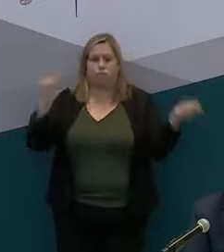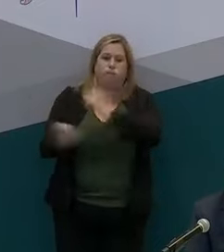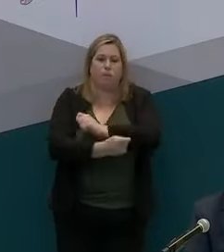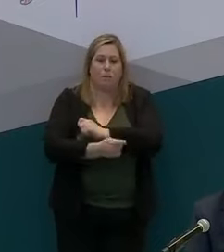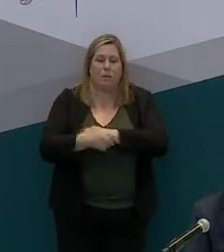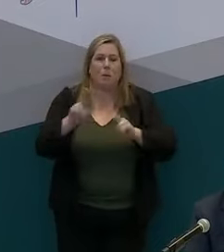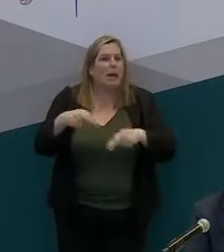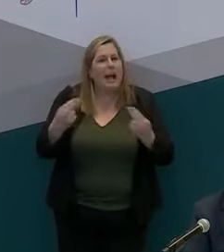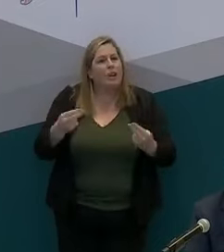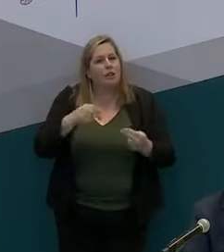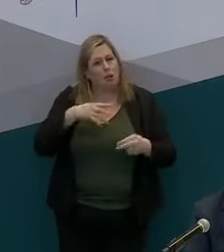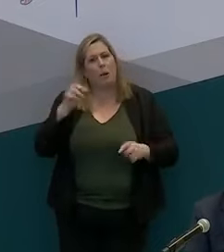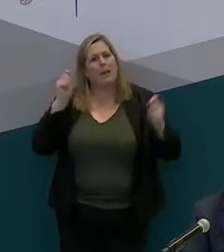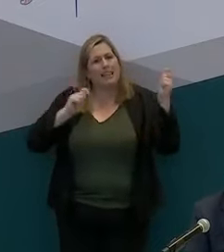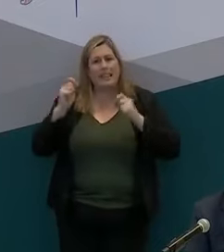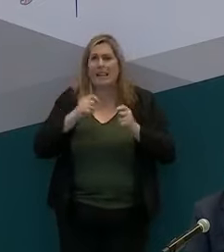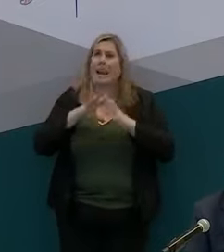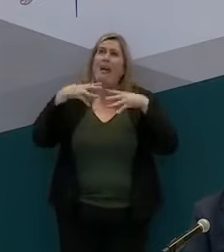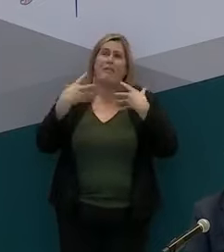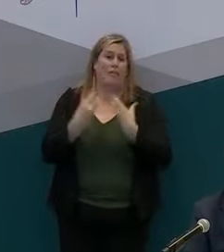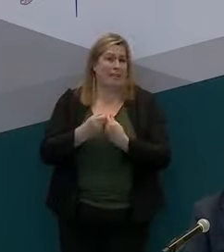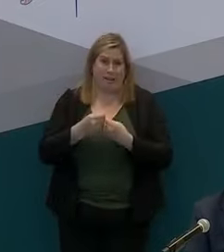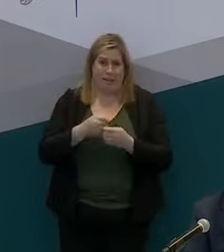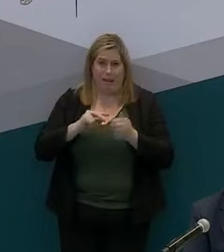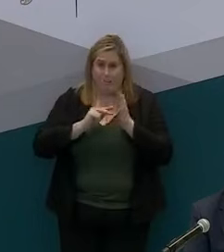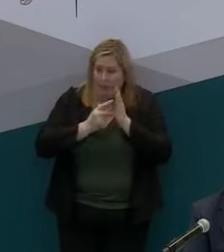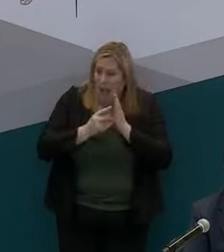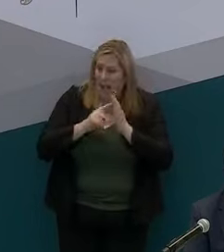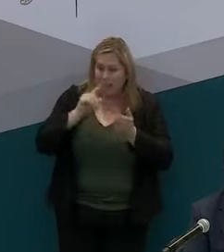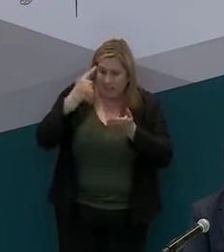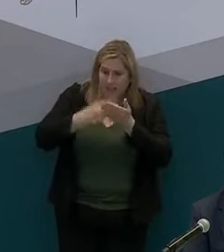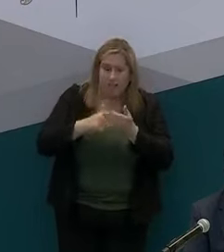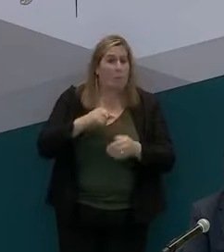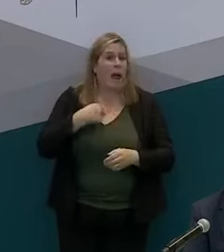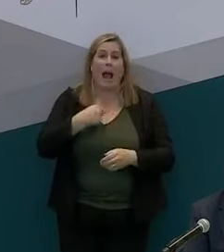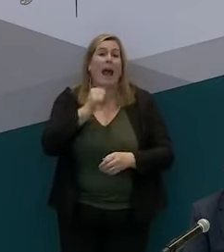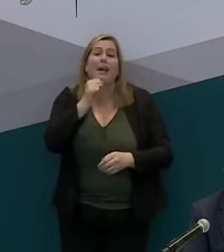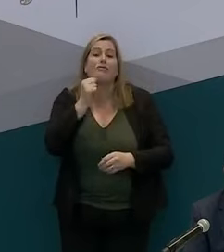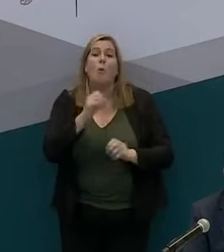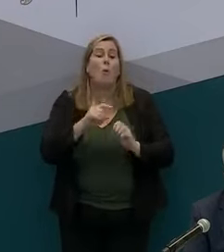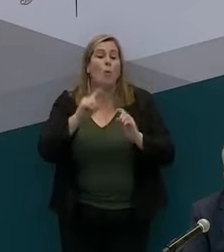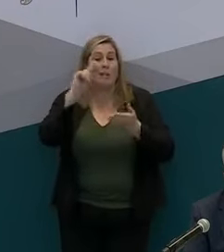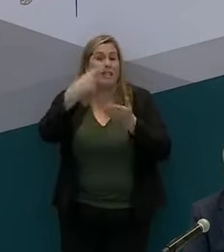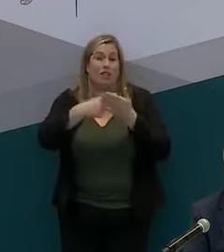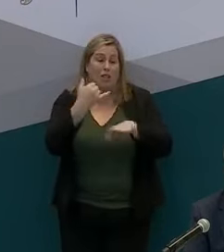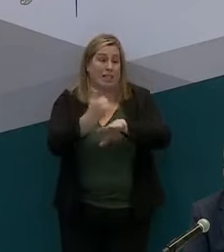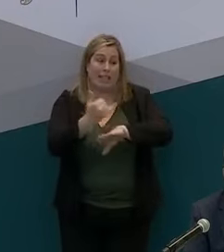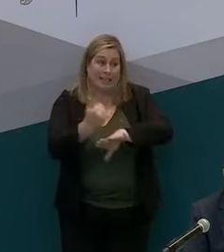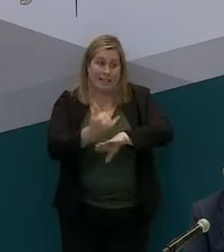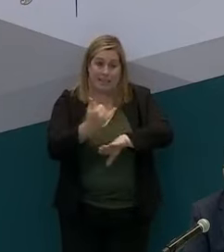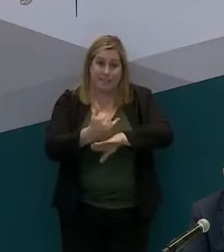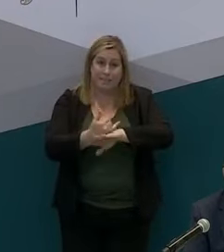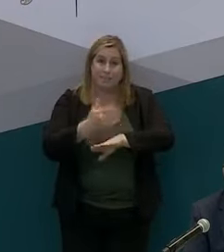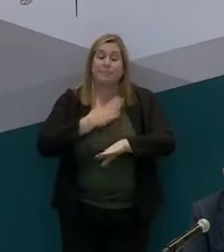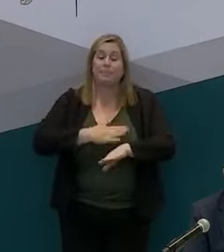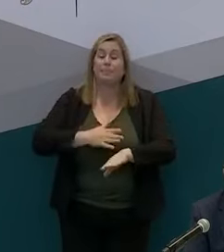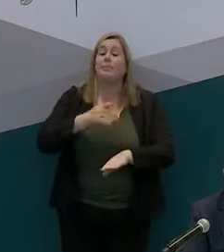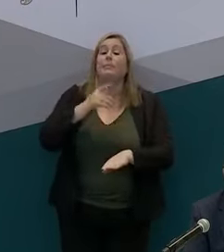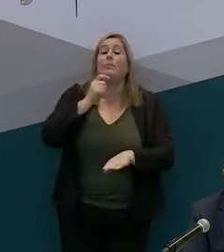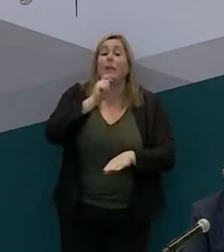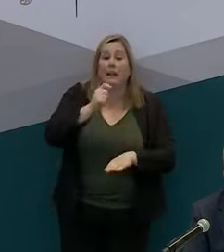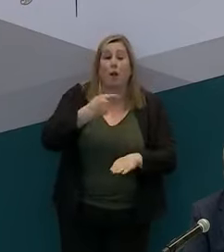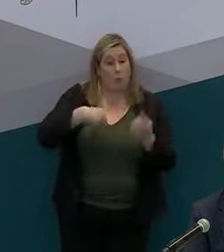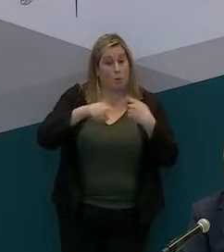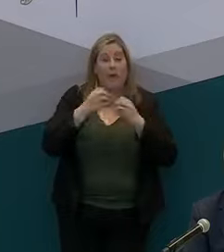things are under the active consideration at the moment, which is not making any kind of prediction to you, but simply to say that we are open